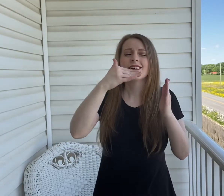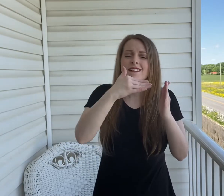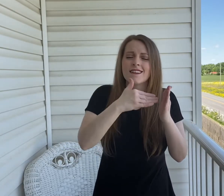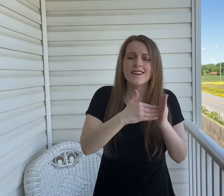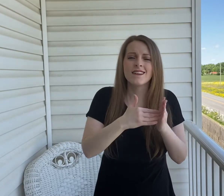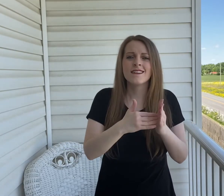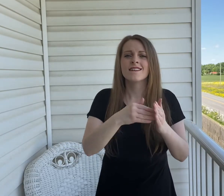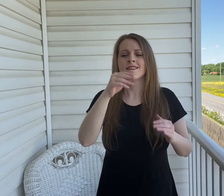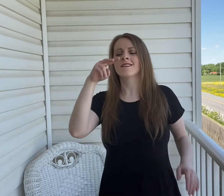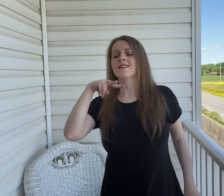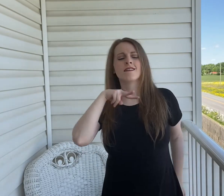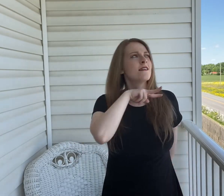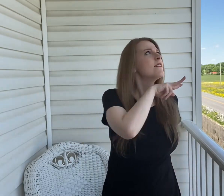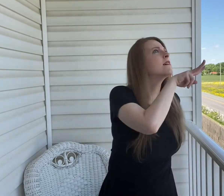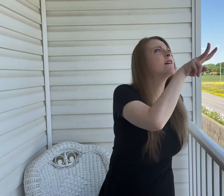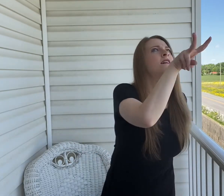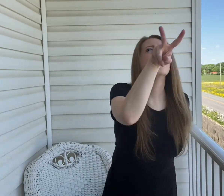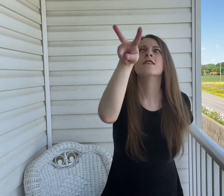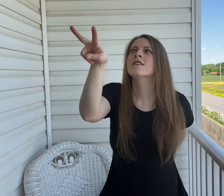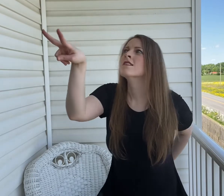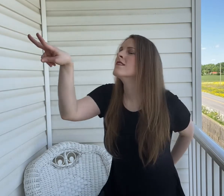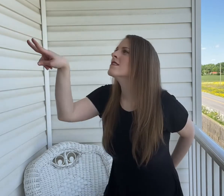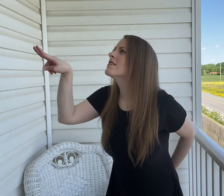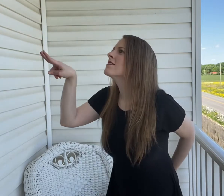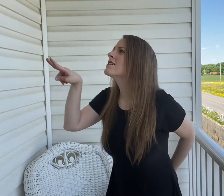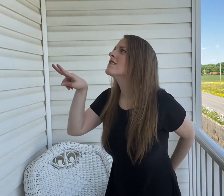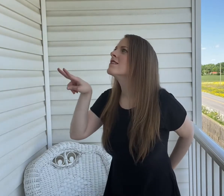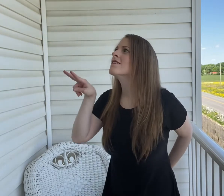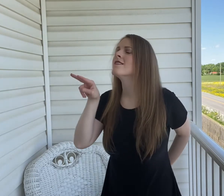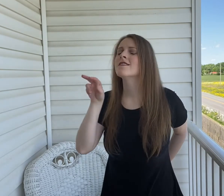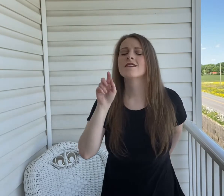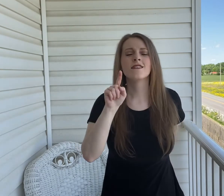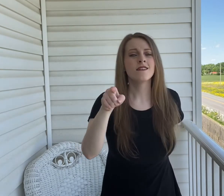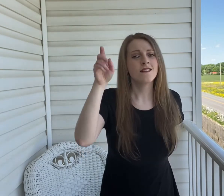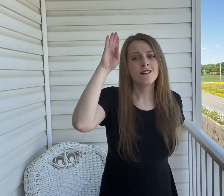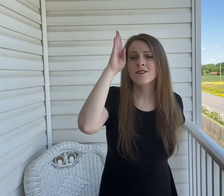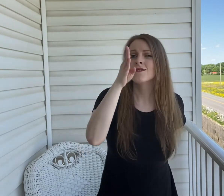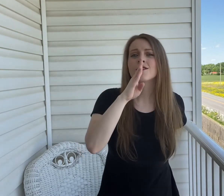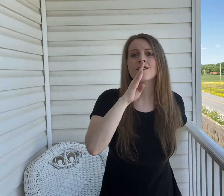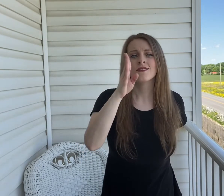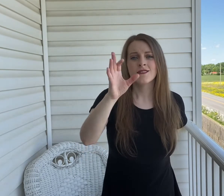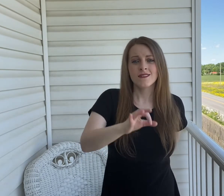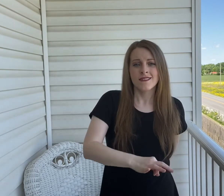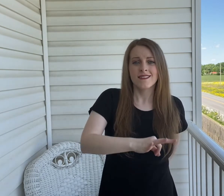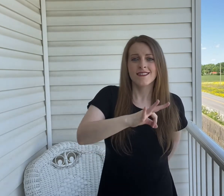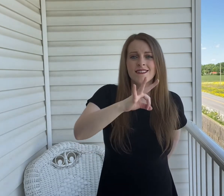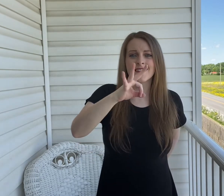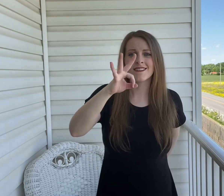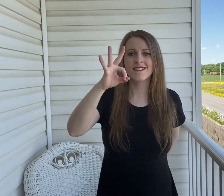again. Lift your head and look around. You will be